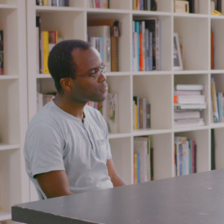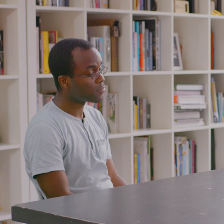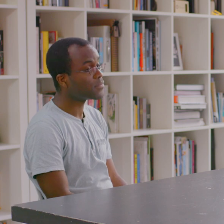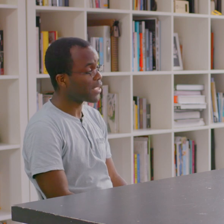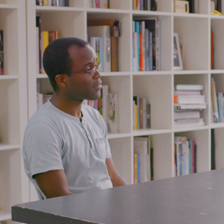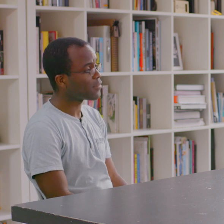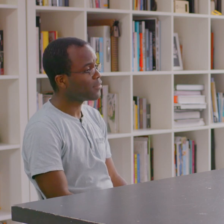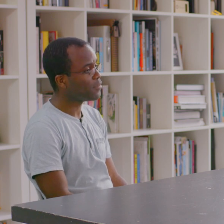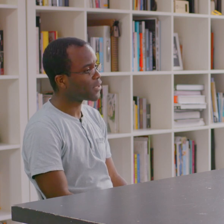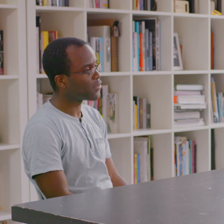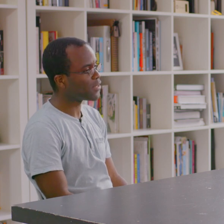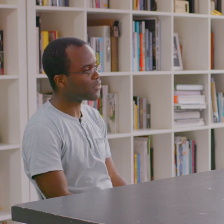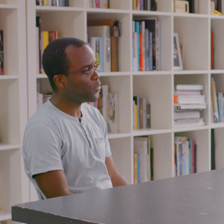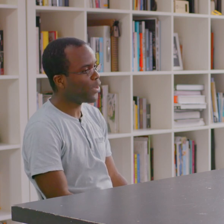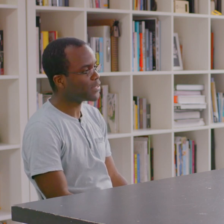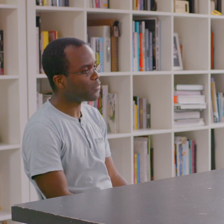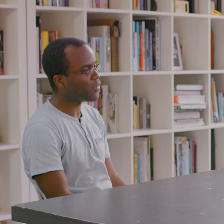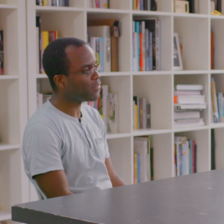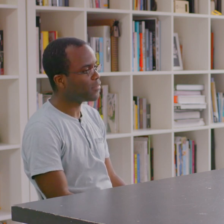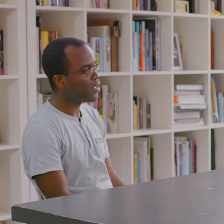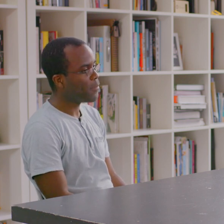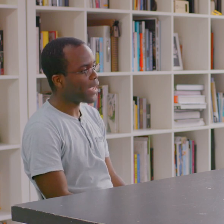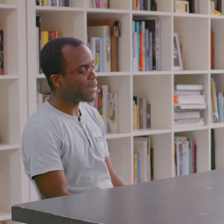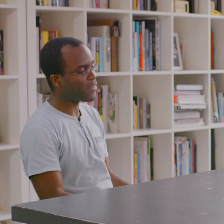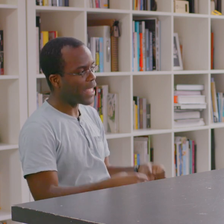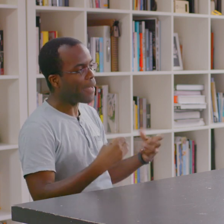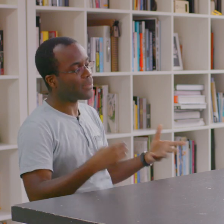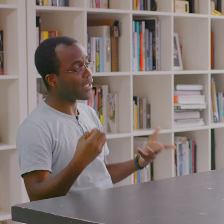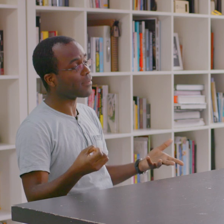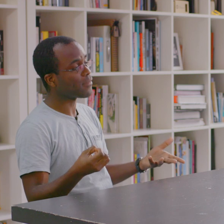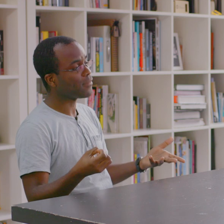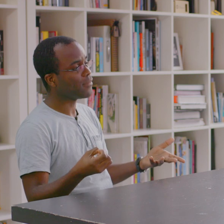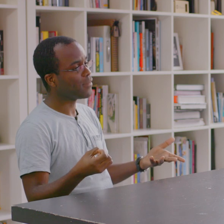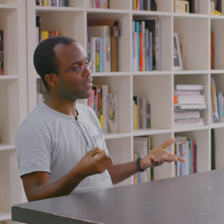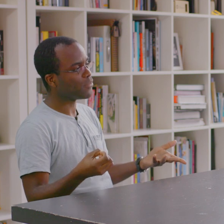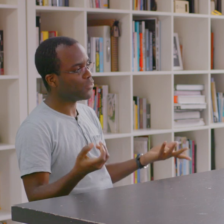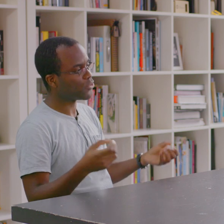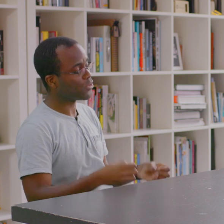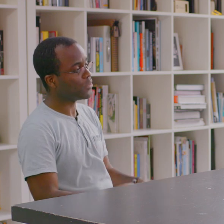yeah because there's no point with making everything app-like if you lose your soul